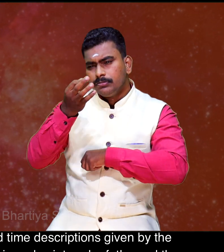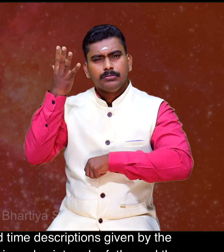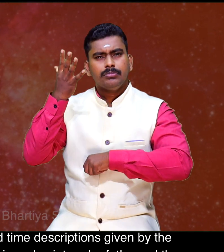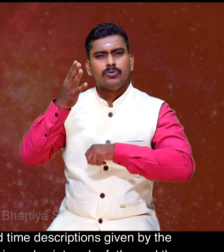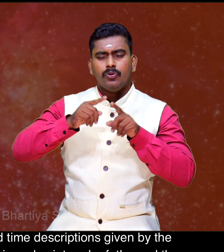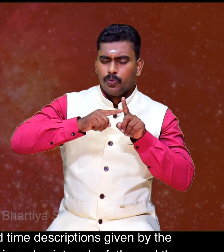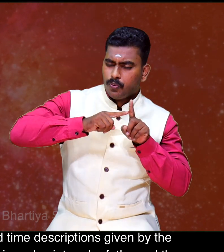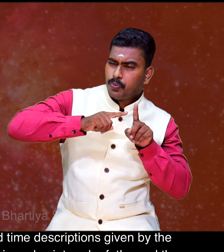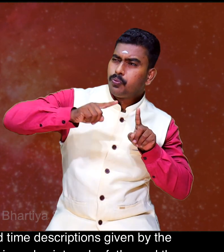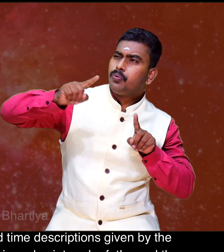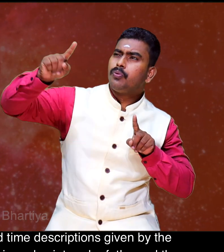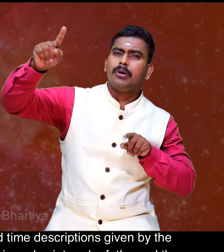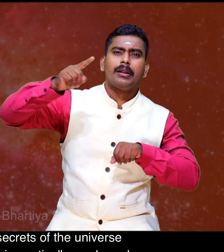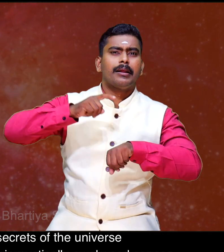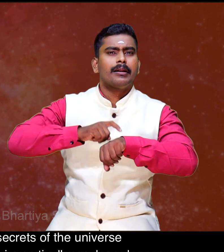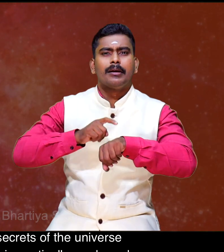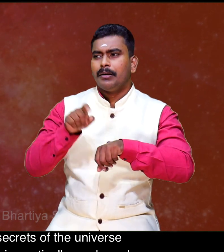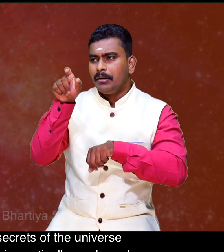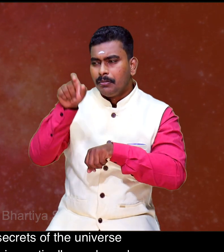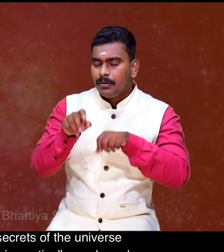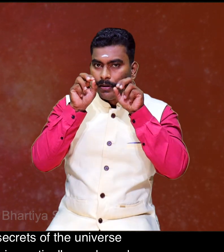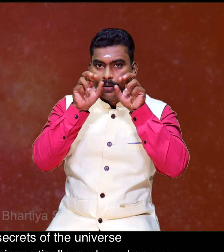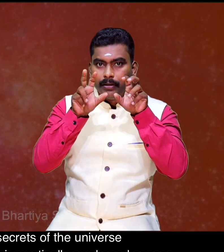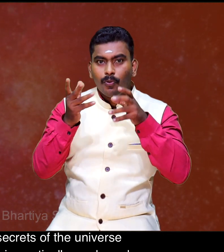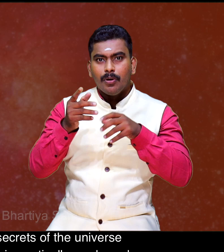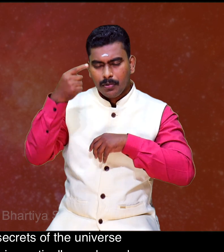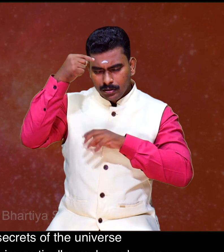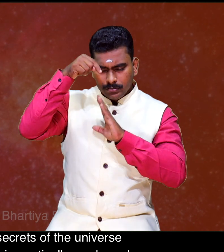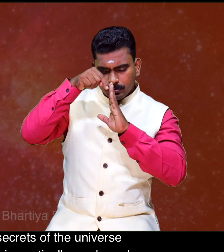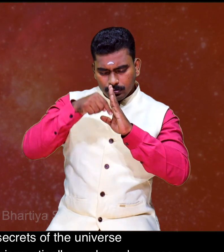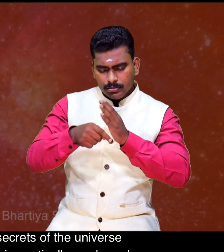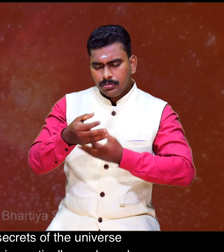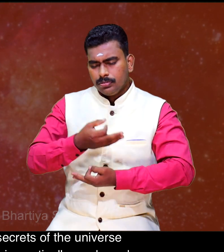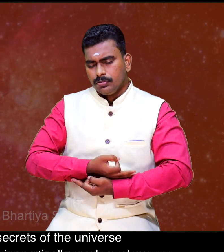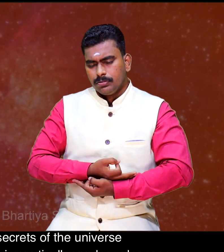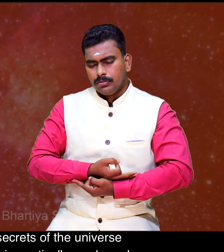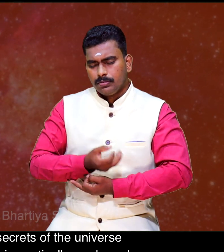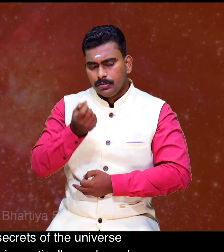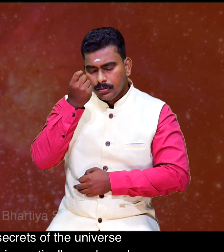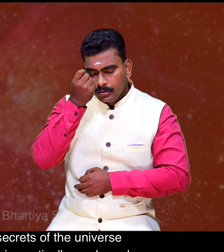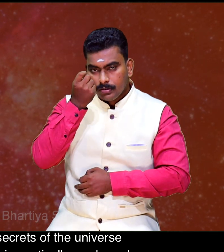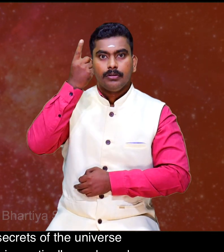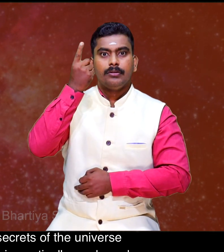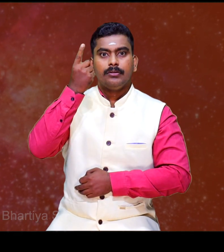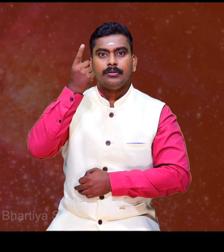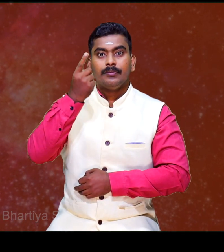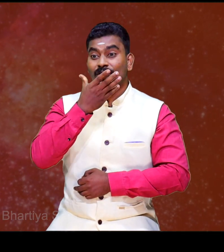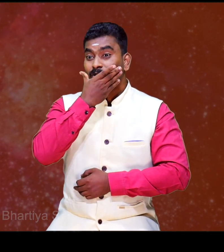rishis, who fathomed the secrets of the universe through their mythically awakened senses. The